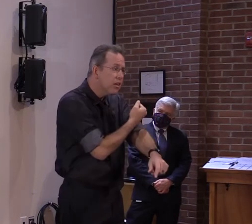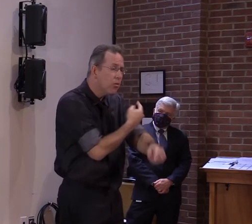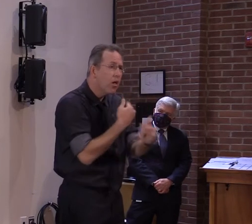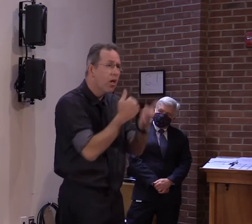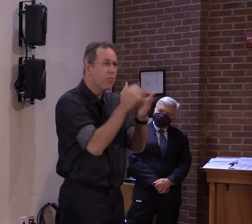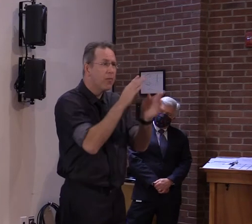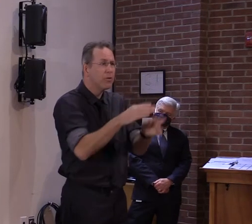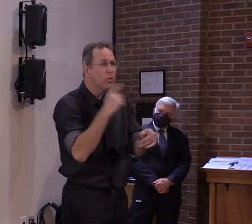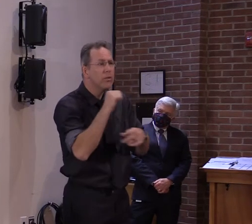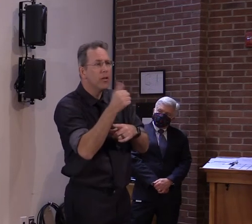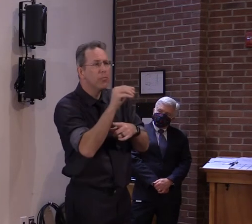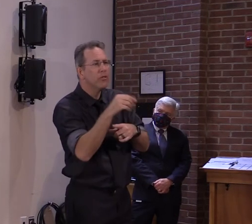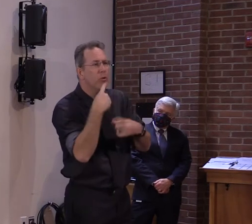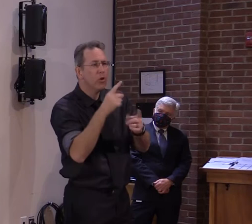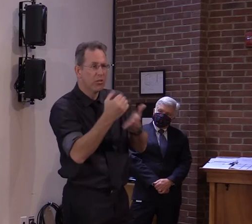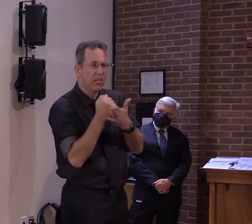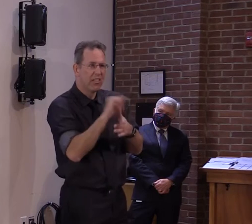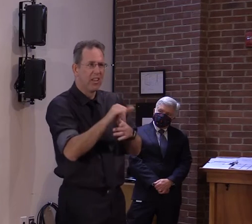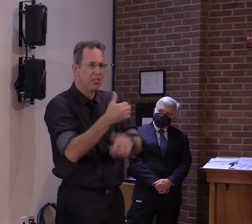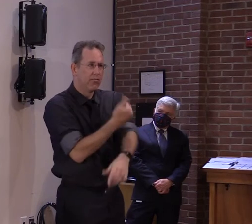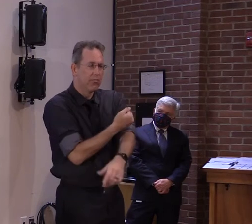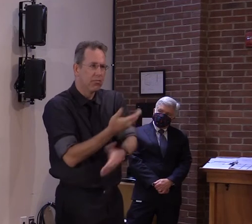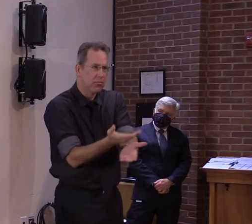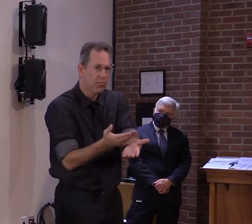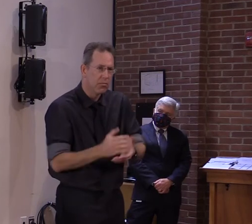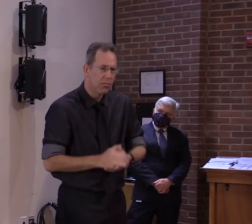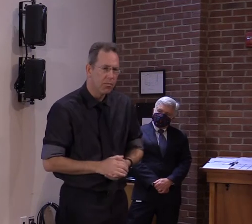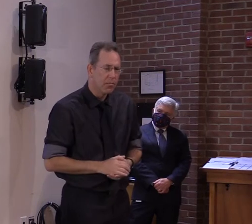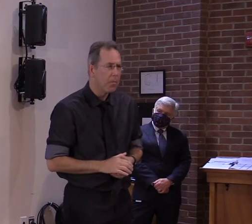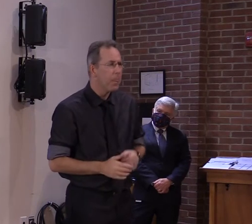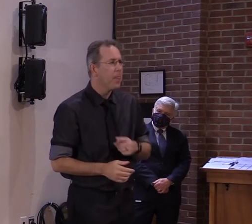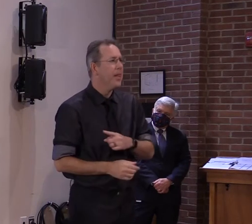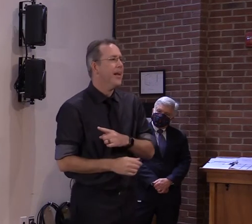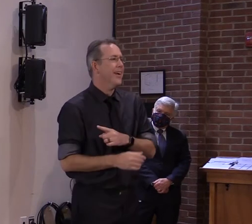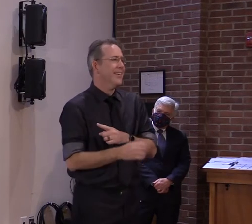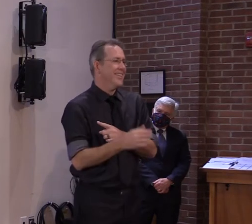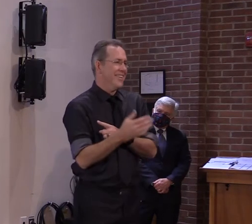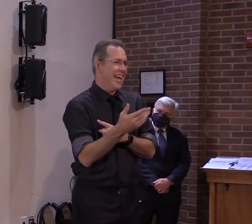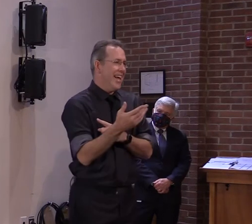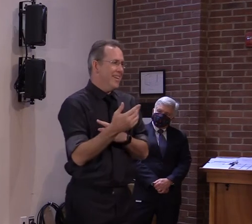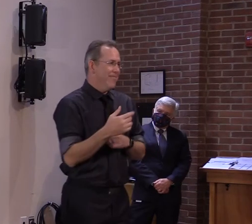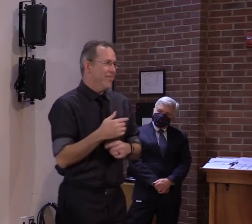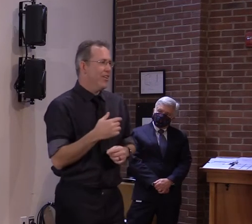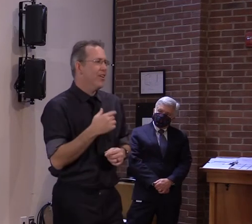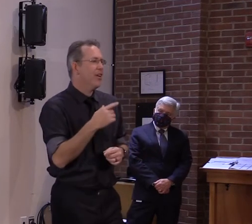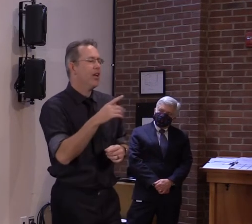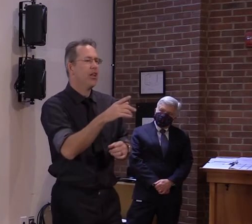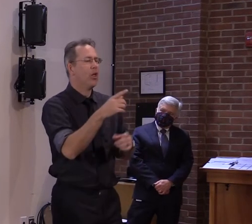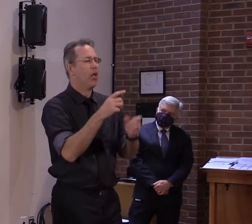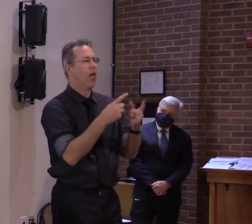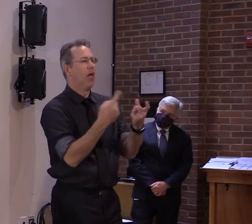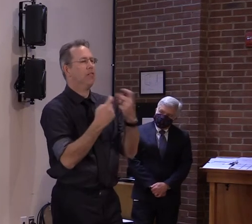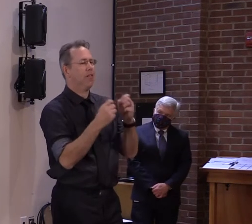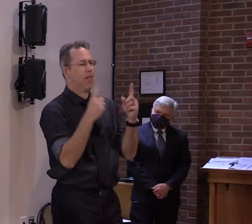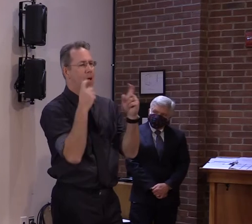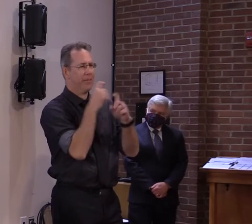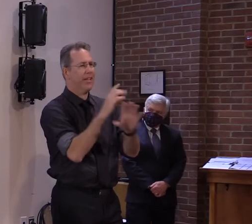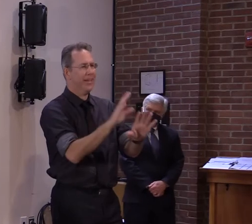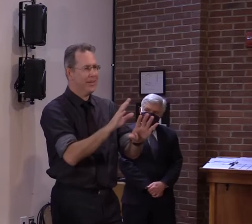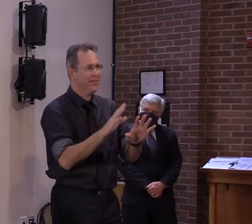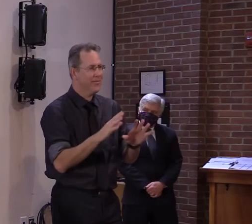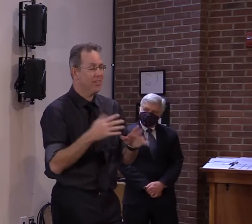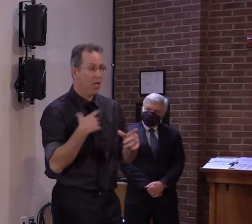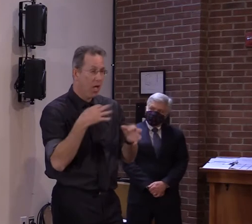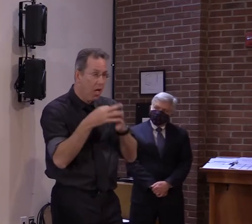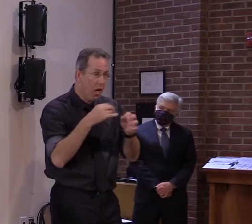get too complex here at this hour in the press conference, but there are vaccines that respond, that provide a